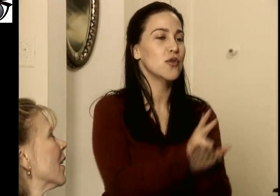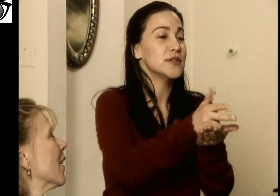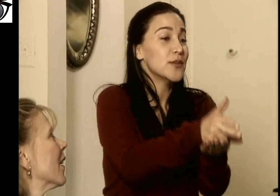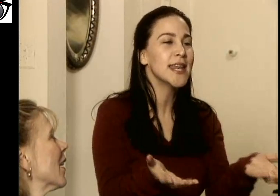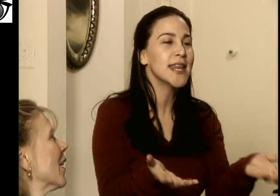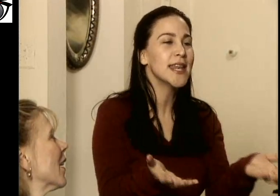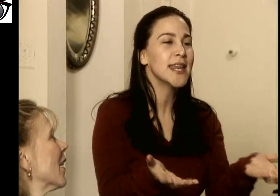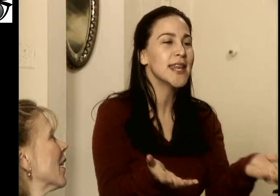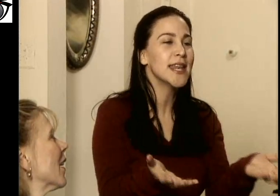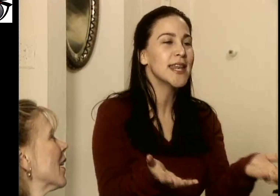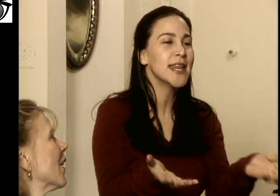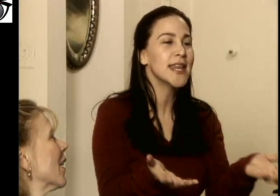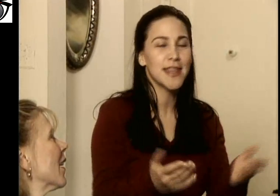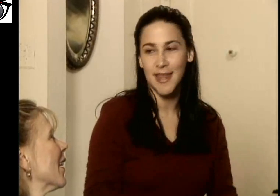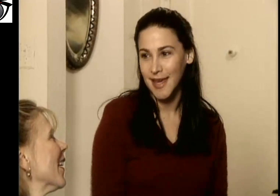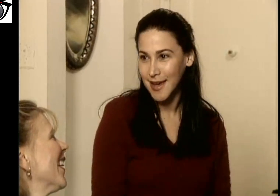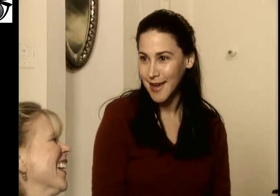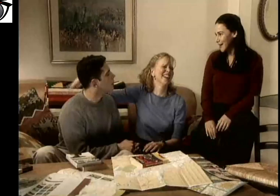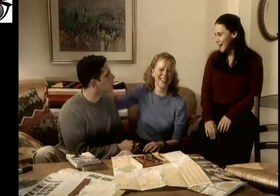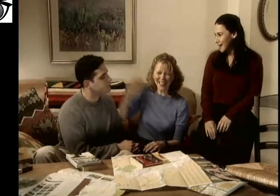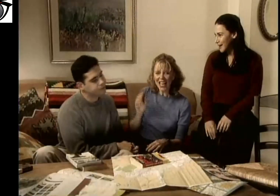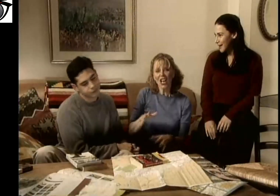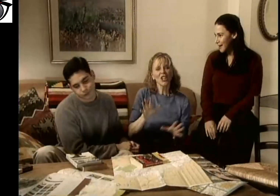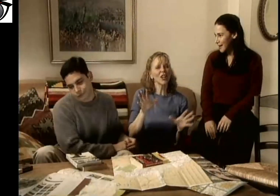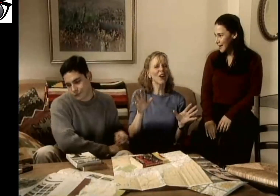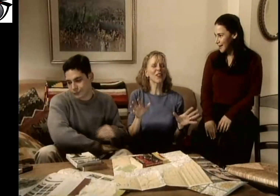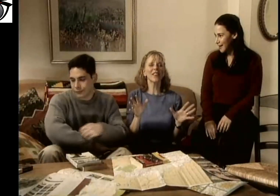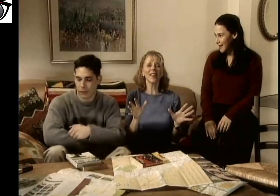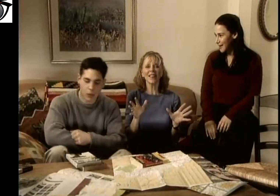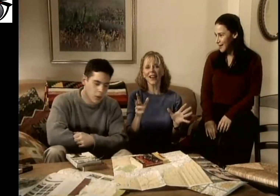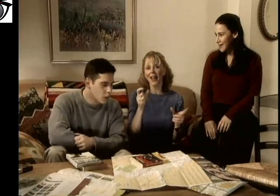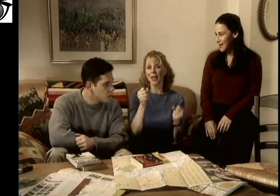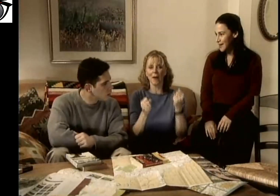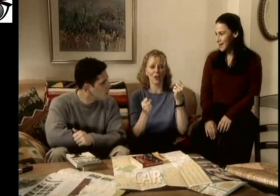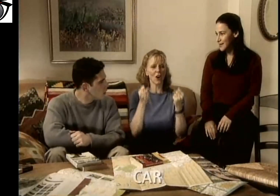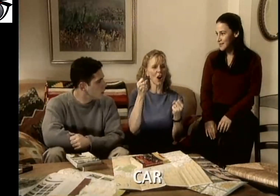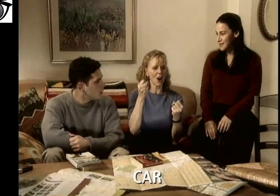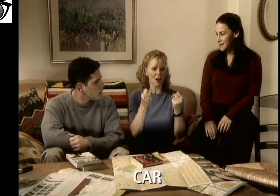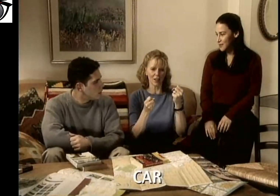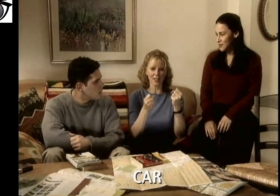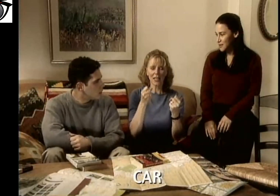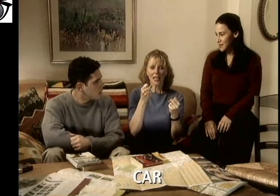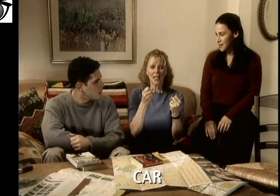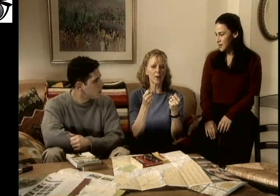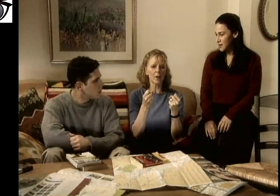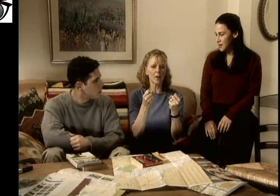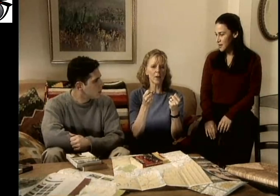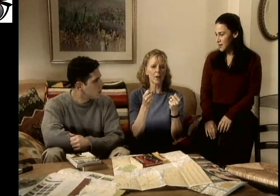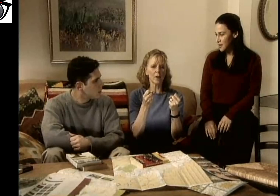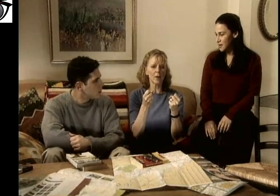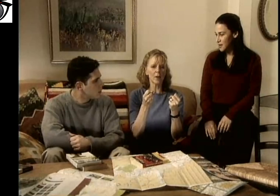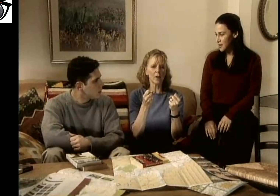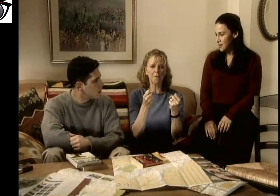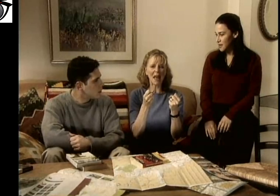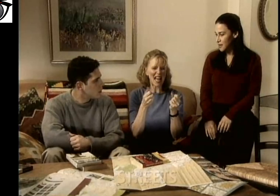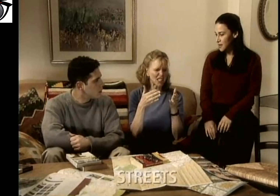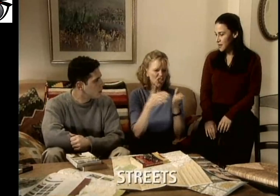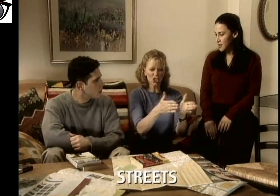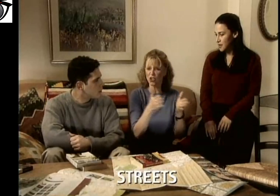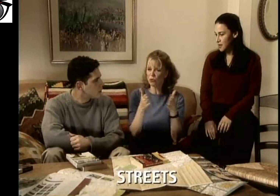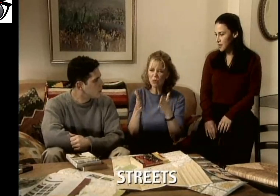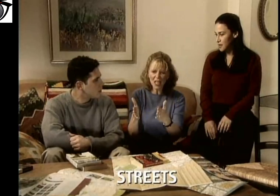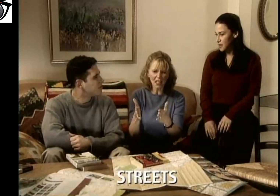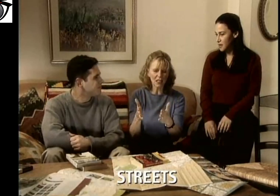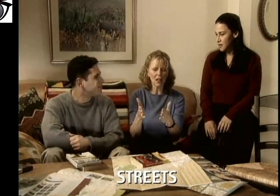went on a cruise? Then we wouldn't have to plan anything. You know, the thing that I hate about cars is all the